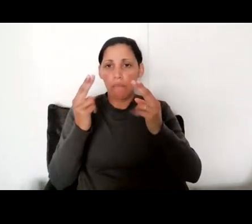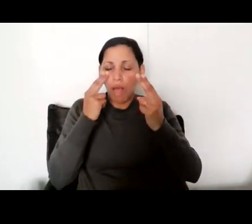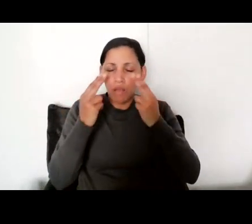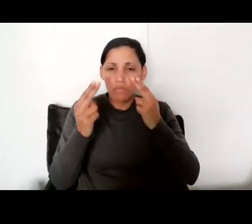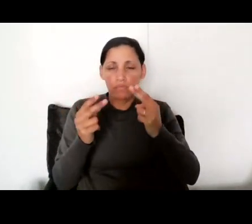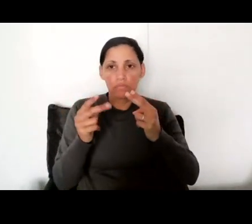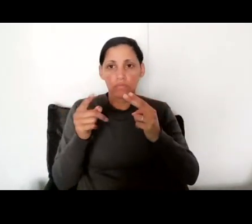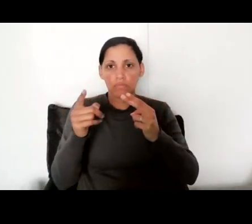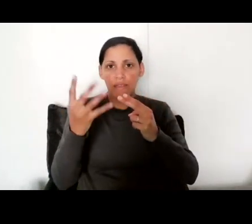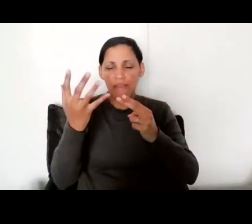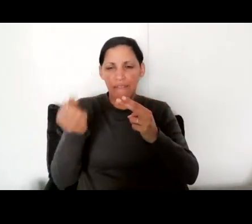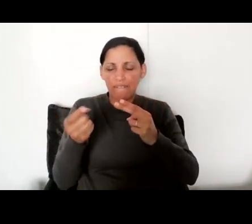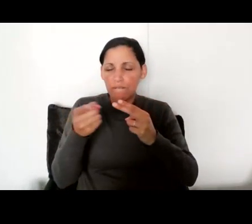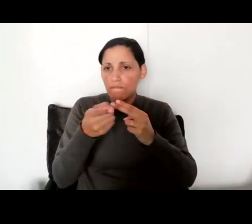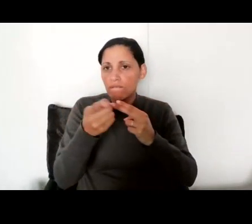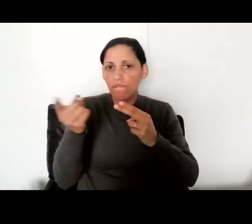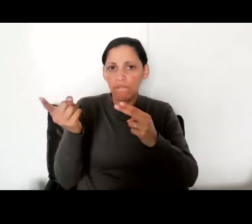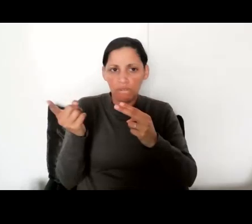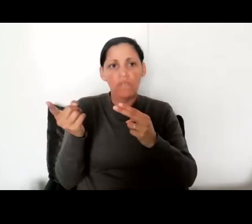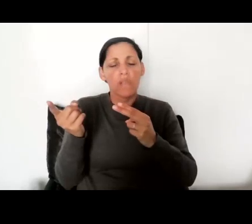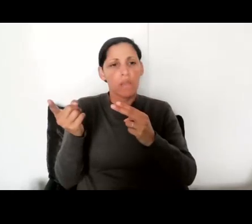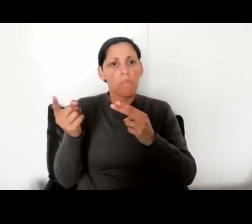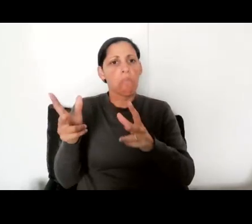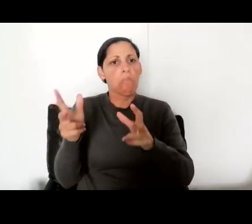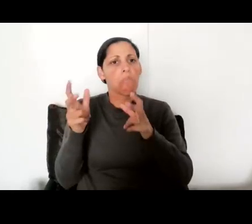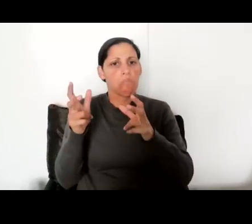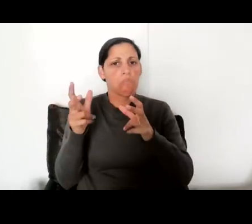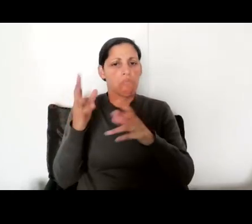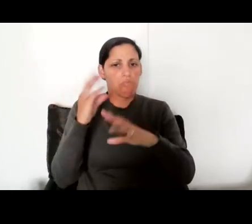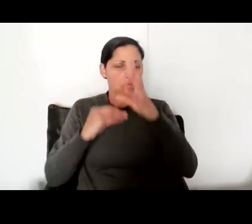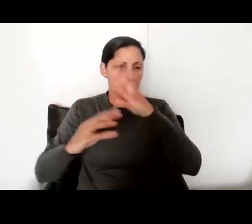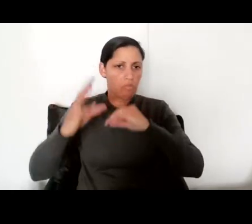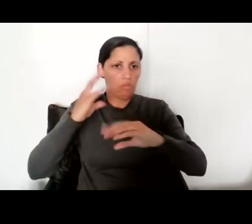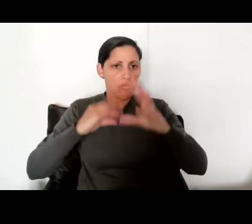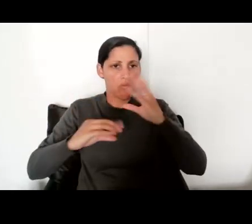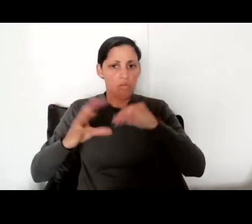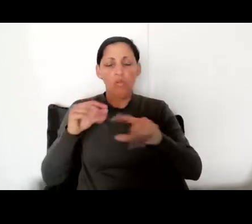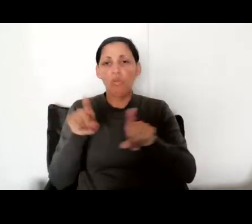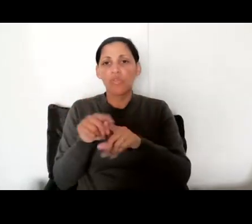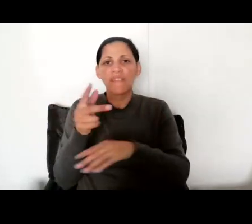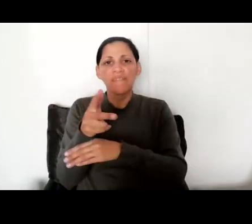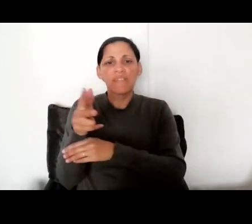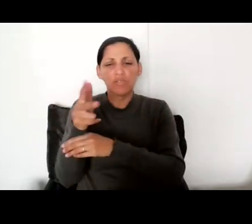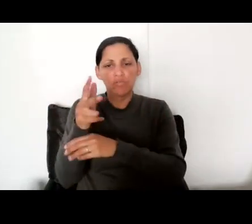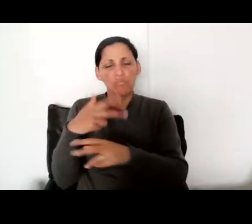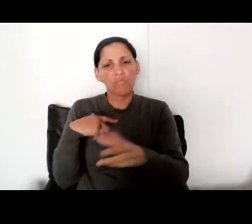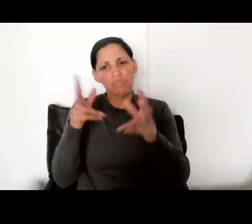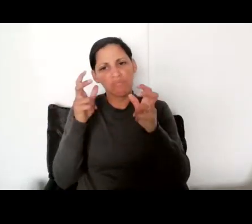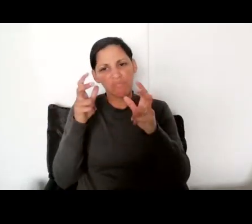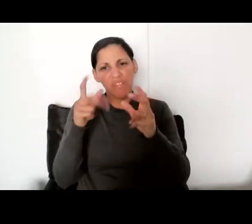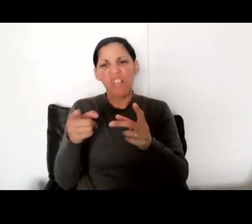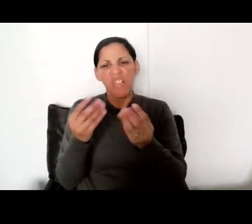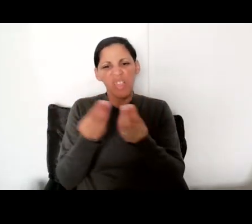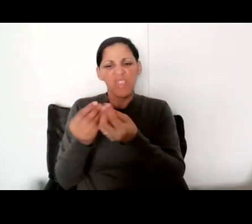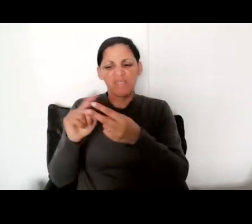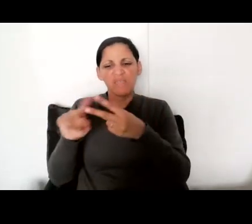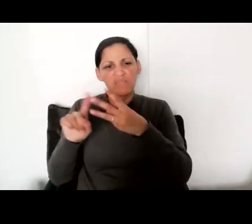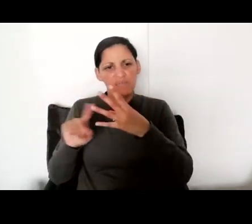and listening to videos, I realized that these are things that we know, and some of